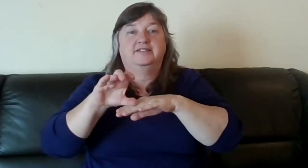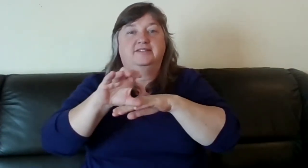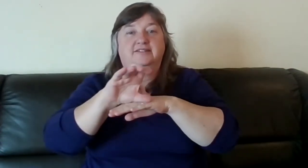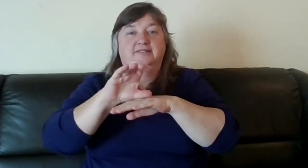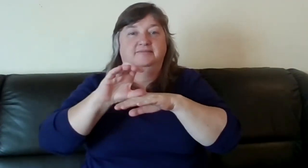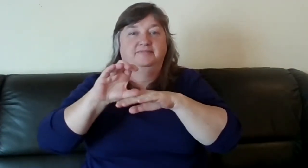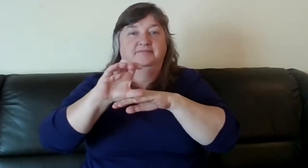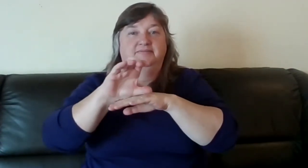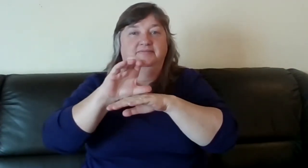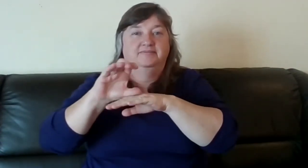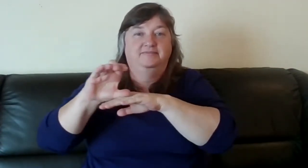Chocolate.